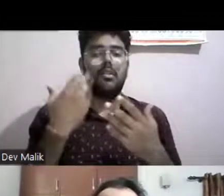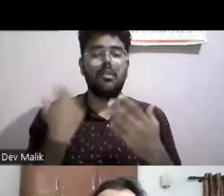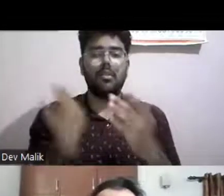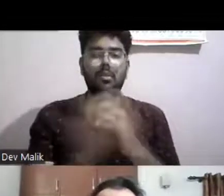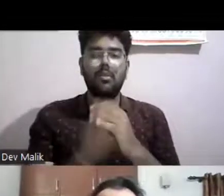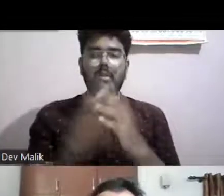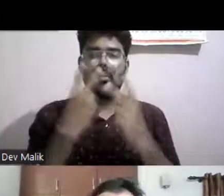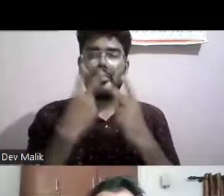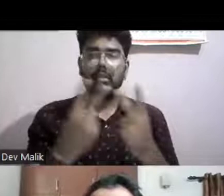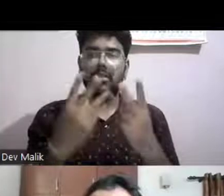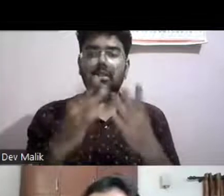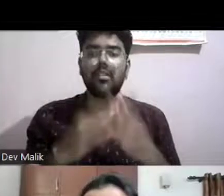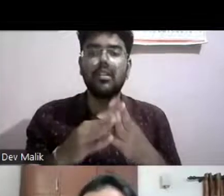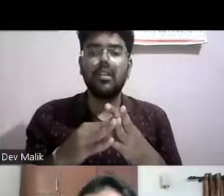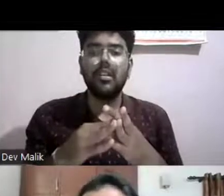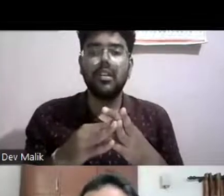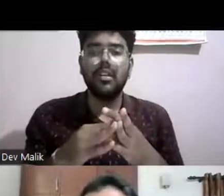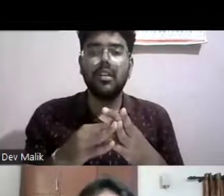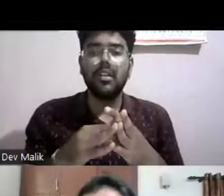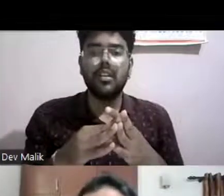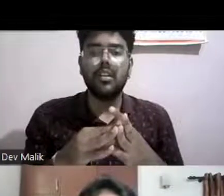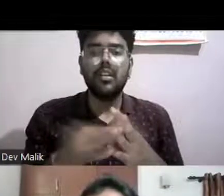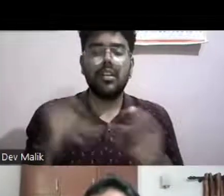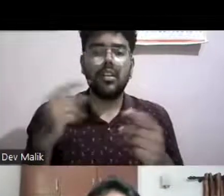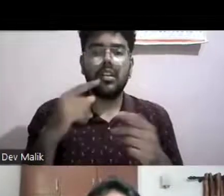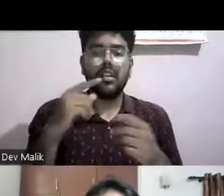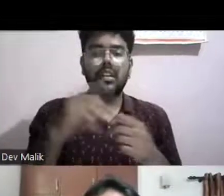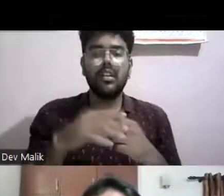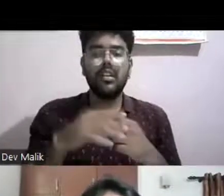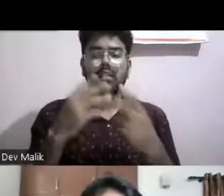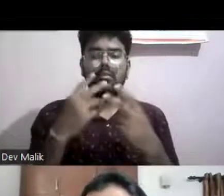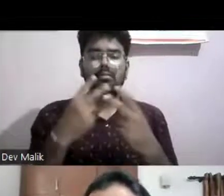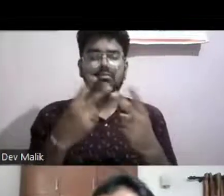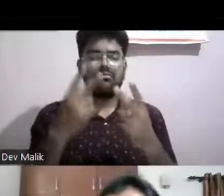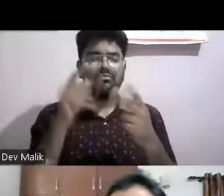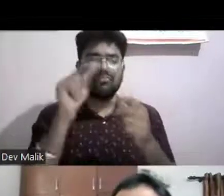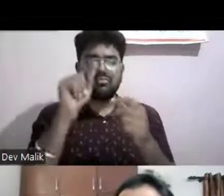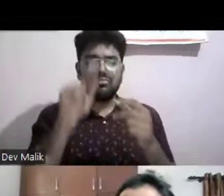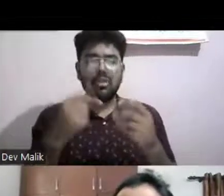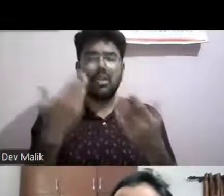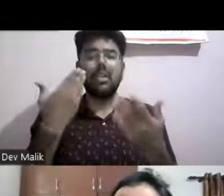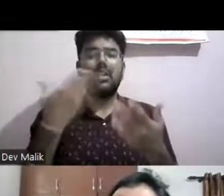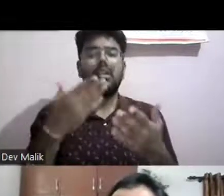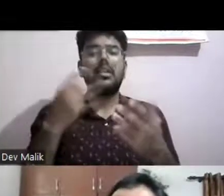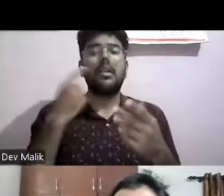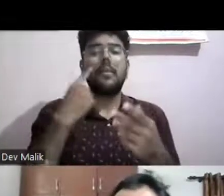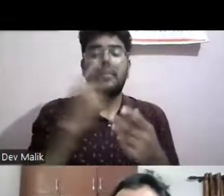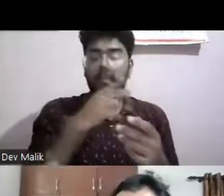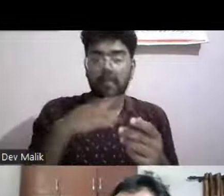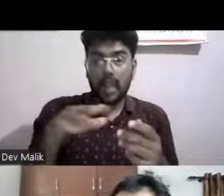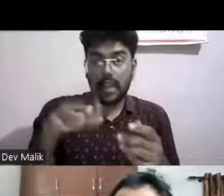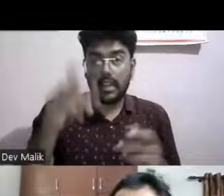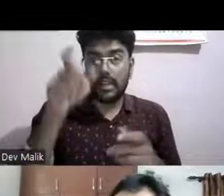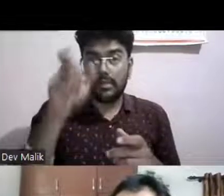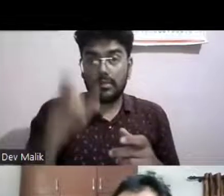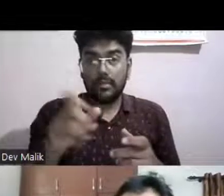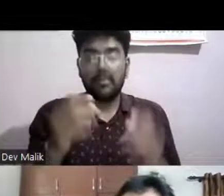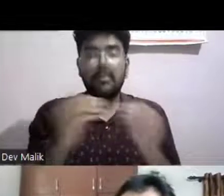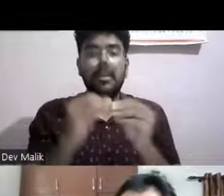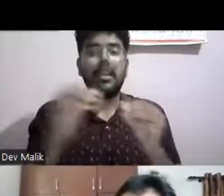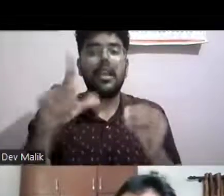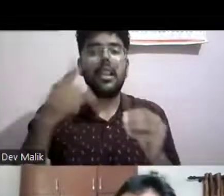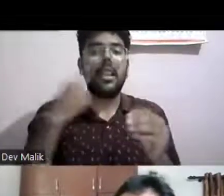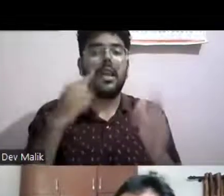most important aspect when we would talk about blindness, and why blindness is given that kind of